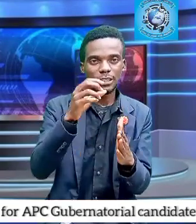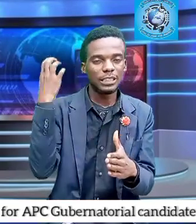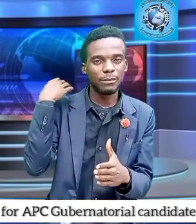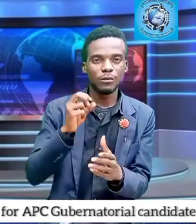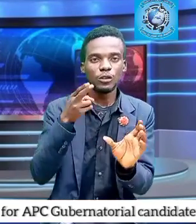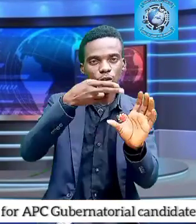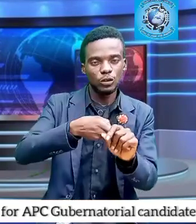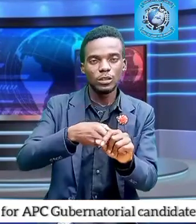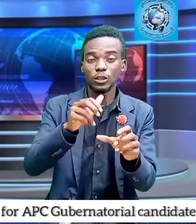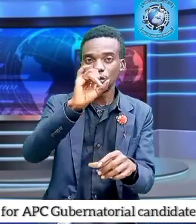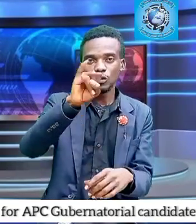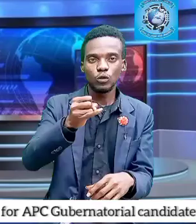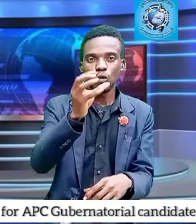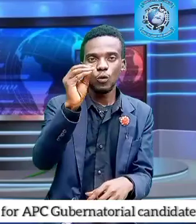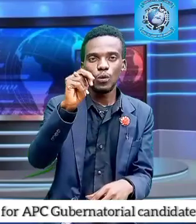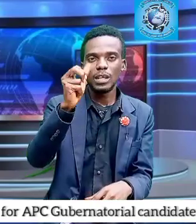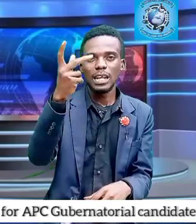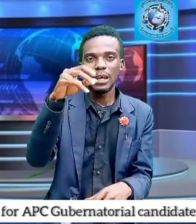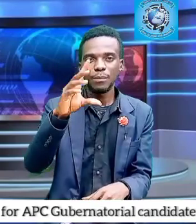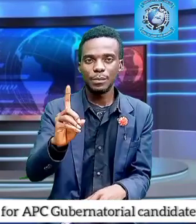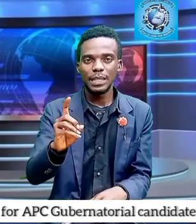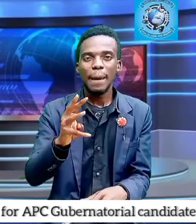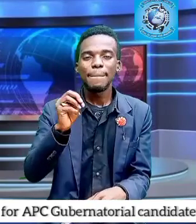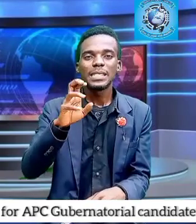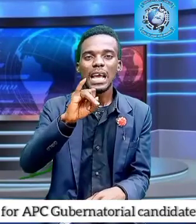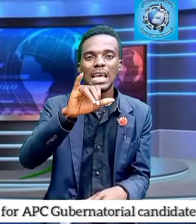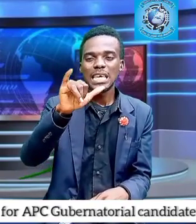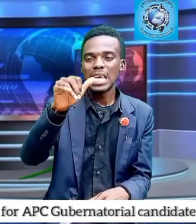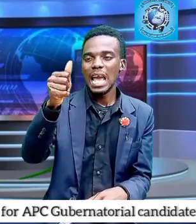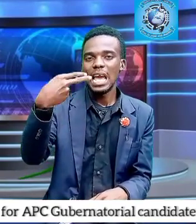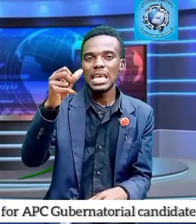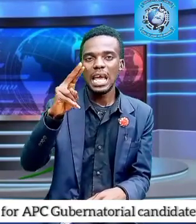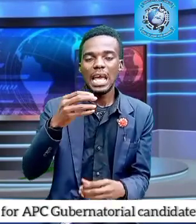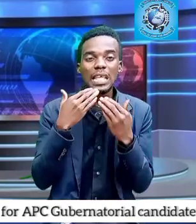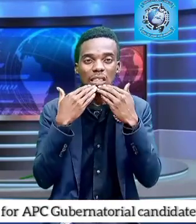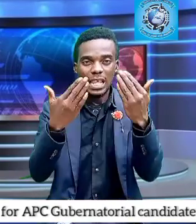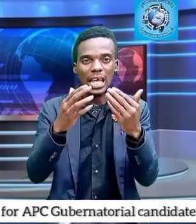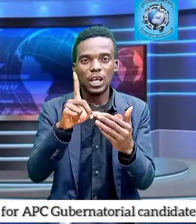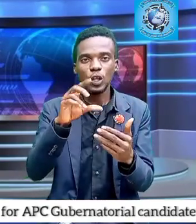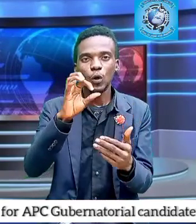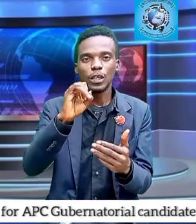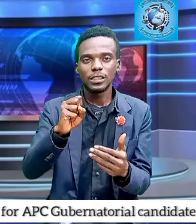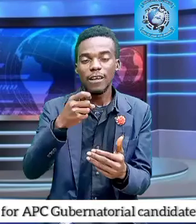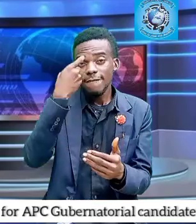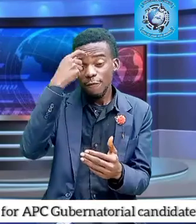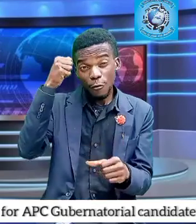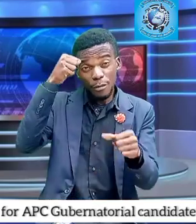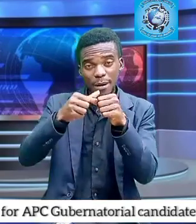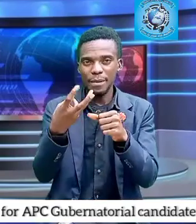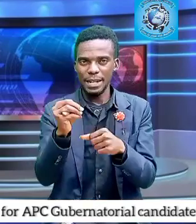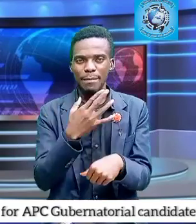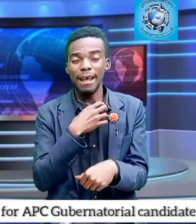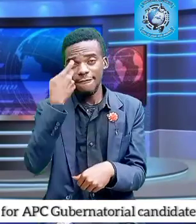with Disabilities, JONAPID, Mr. Yaya, thanked Leos Auta for remembering them and